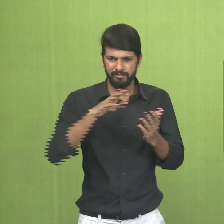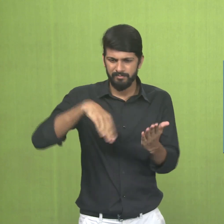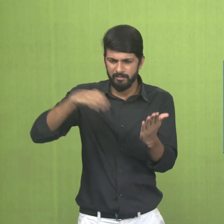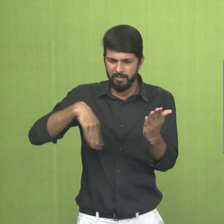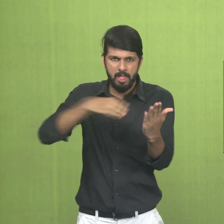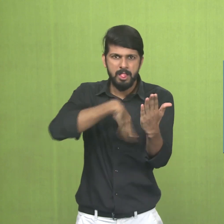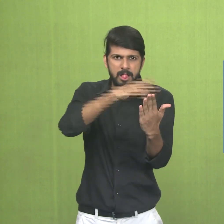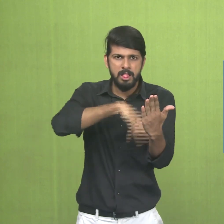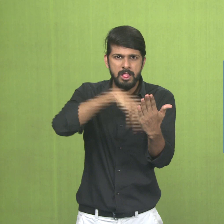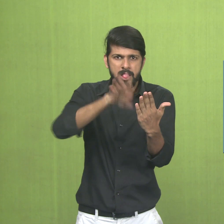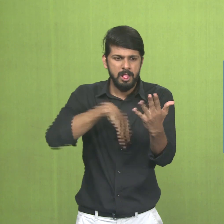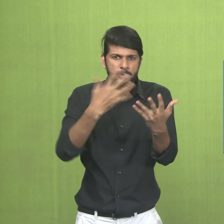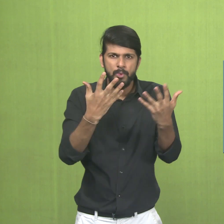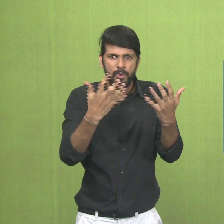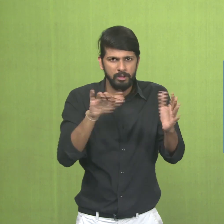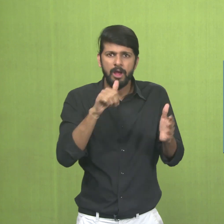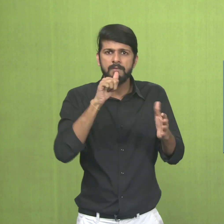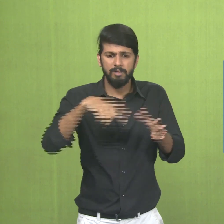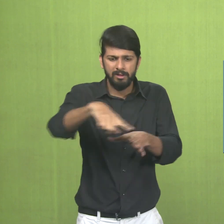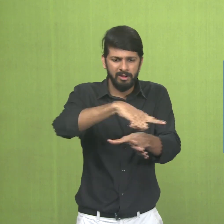is a different kind of technique where